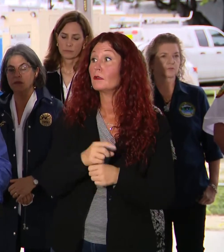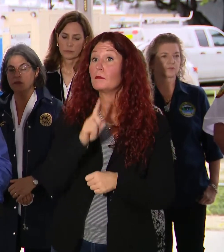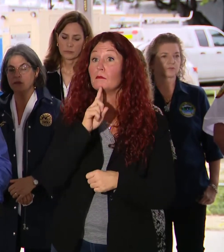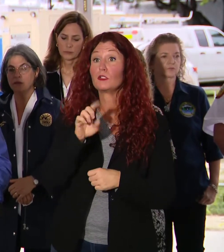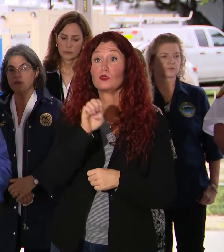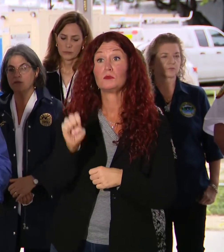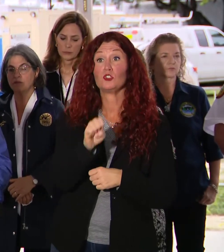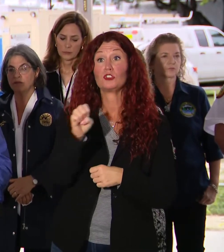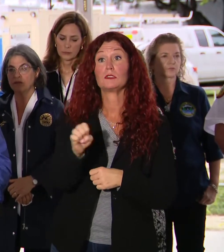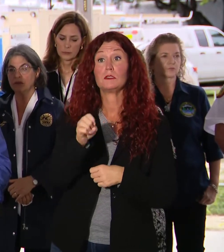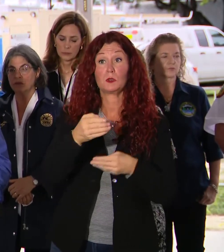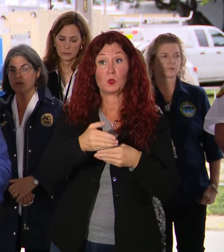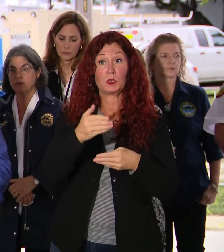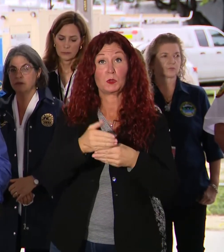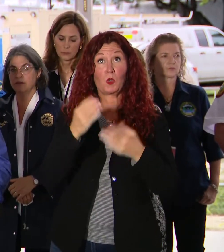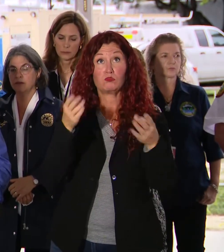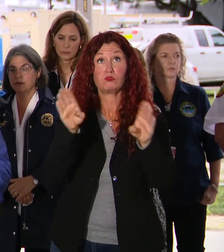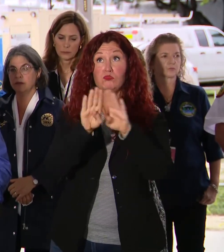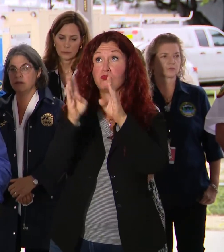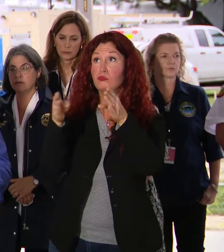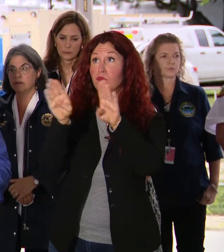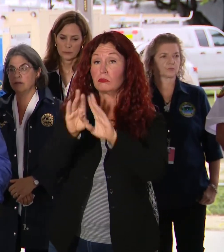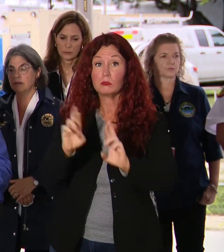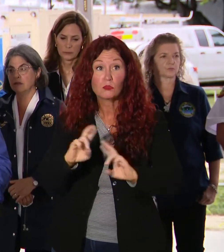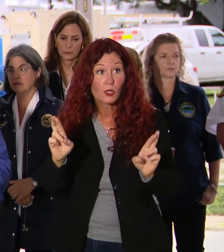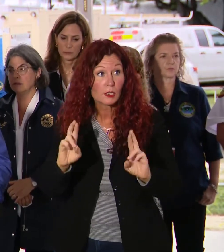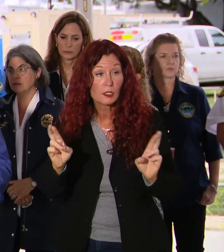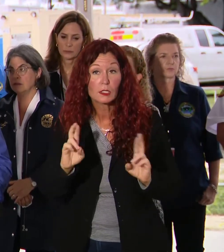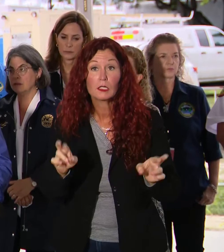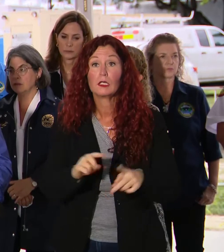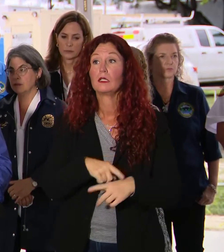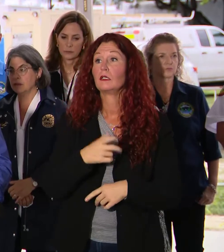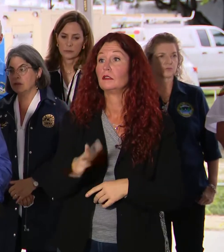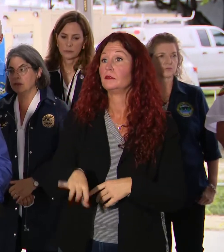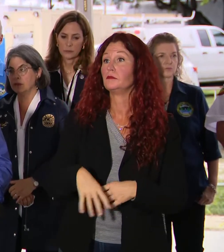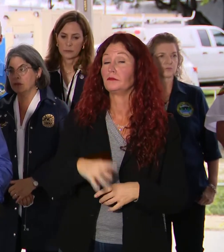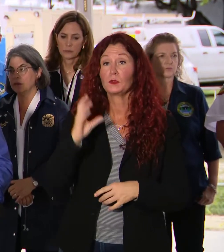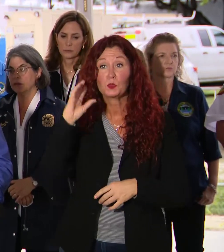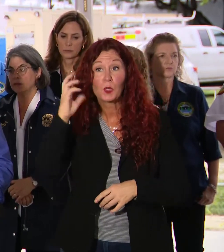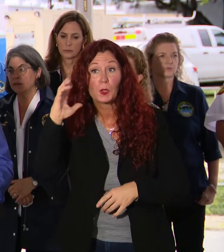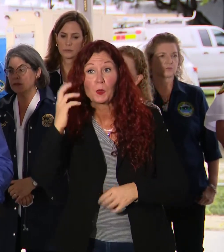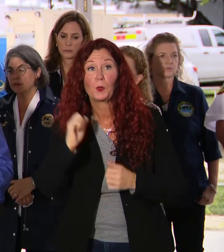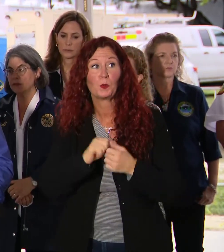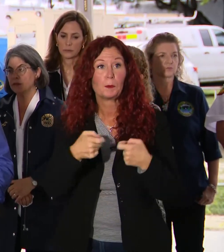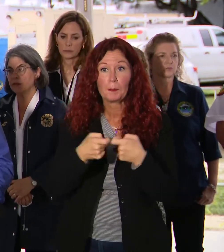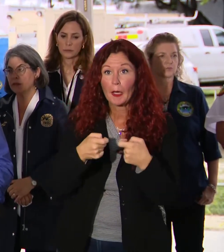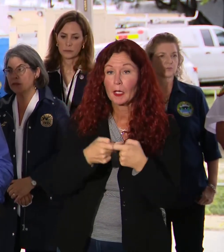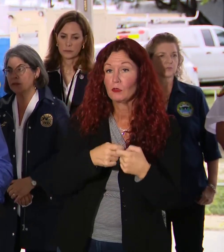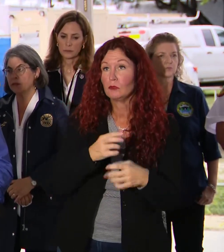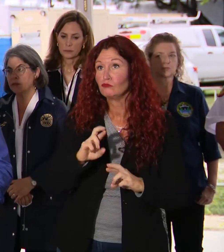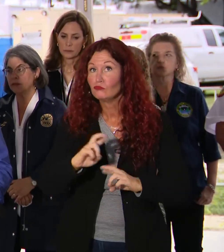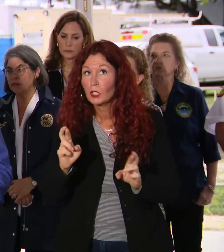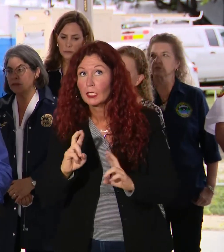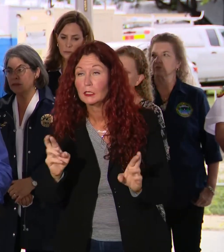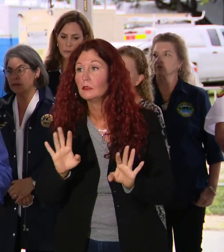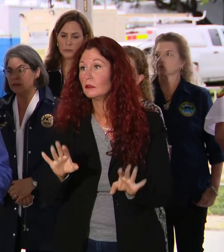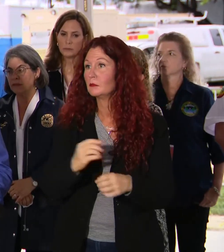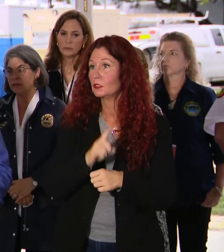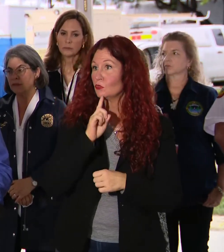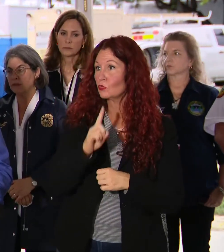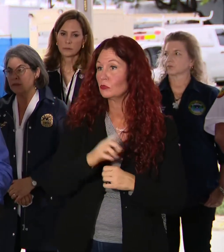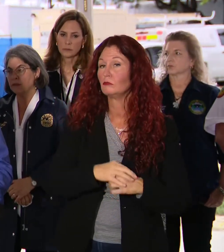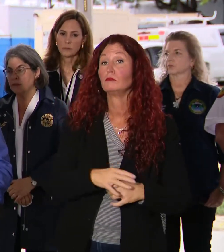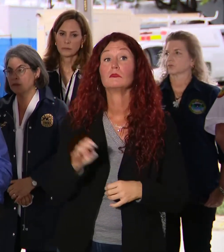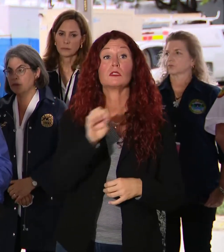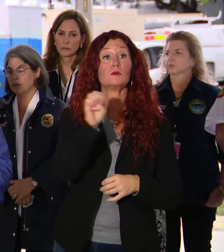hurricane shutters and battery-powered radios, are in good working order. Ensure that sufficient emergency